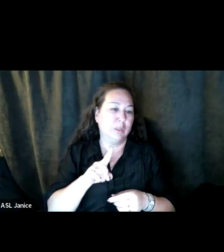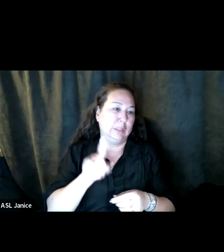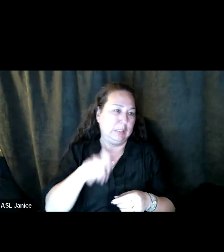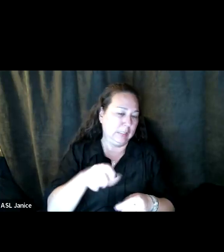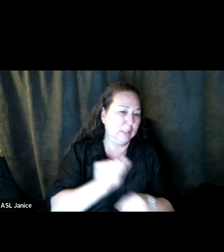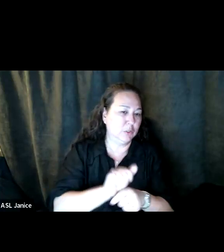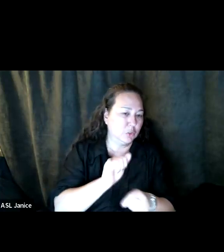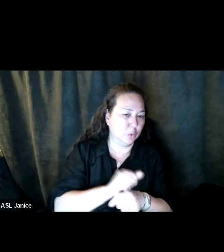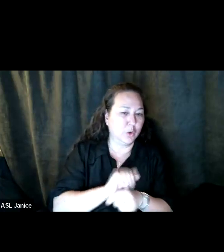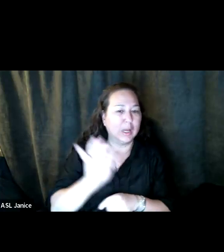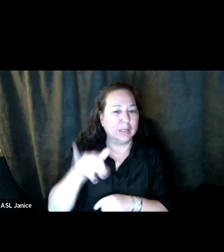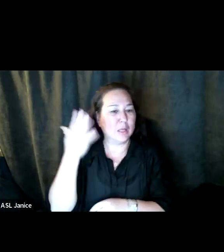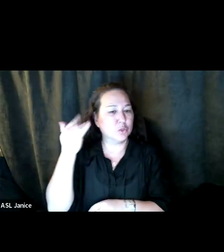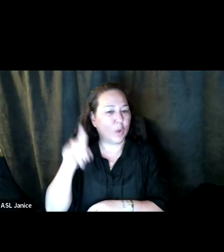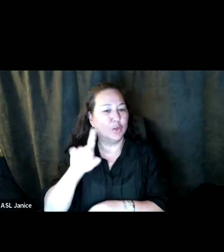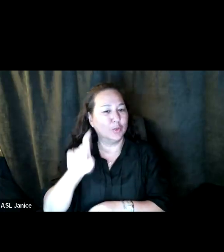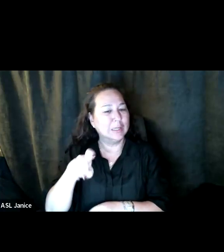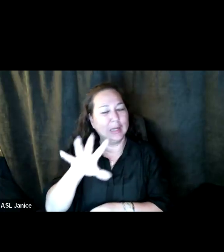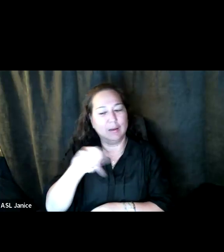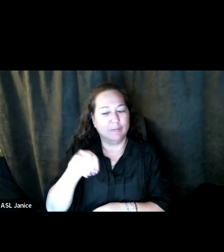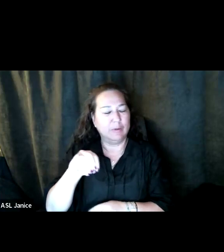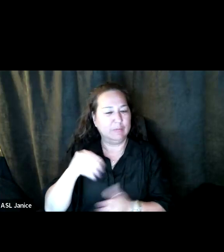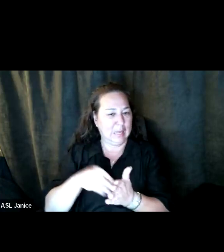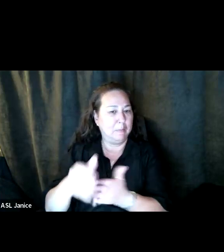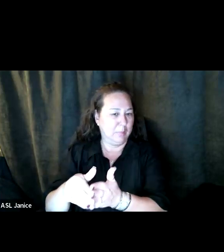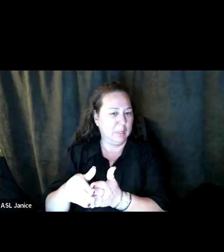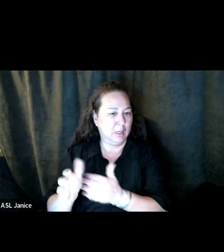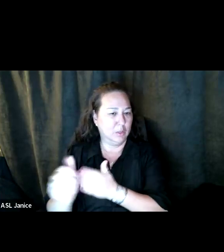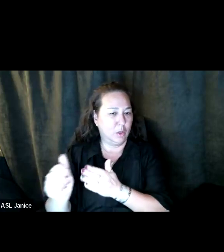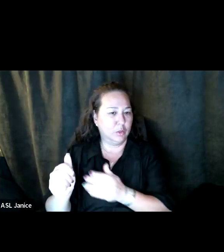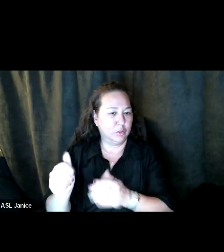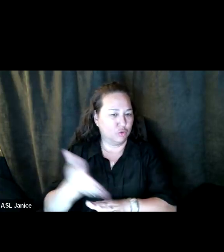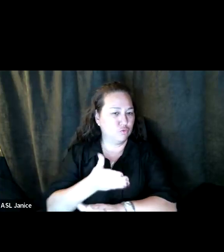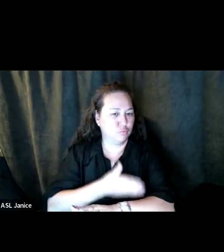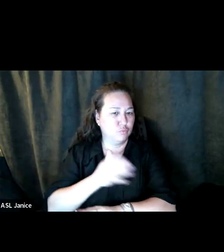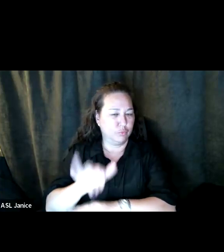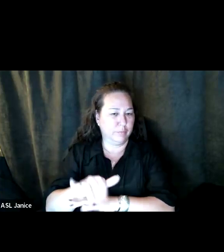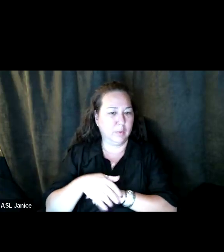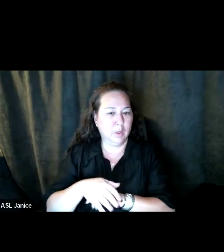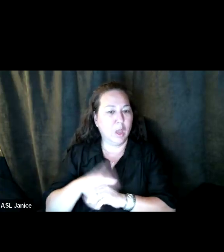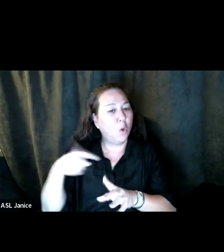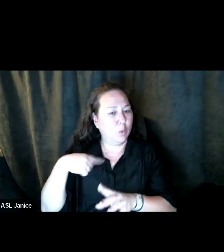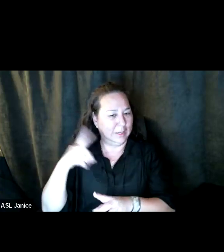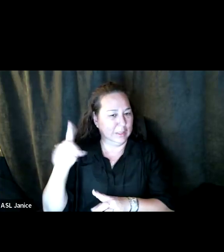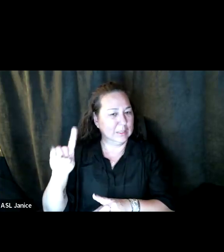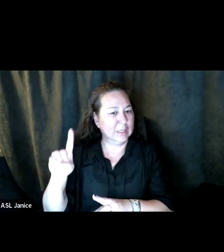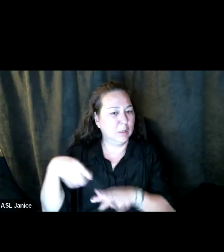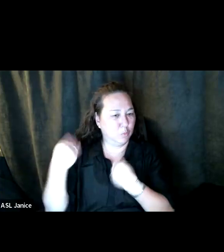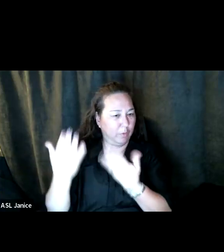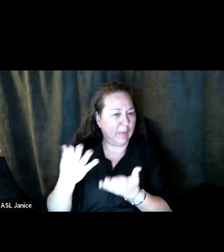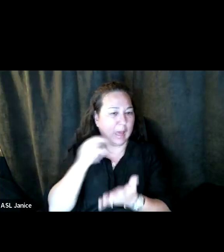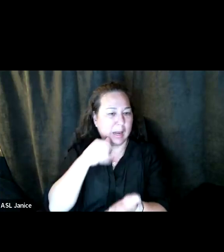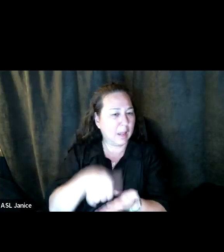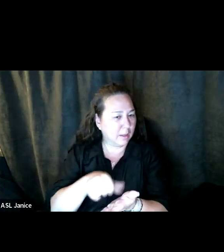to renovate it. And we did provide a letter, I hope many of you got to see it, where we showed a whole set of